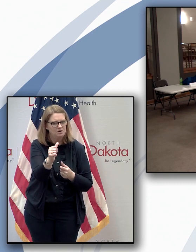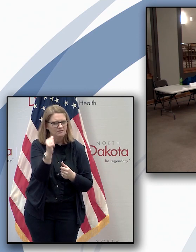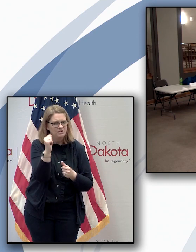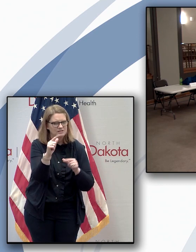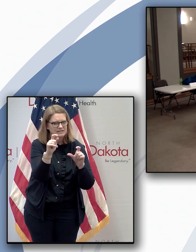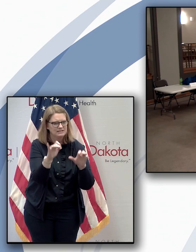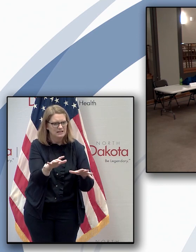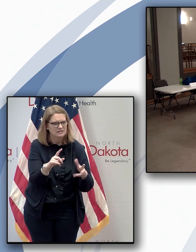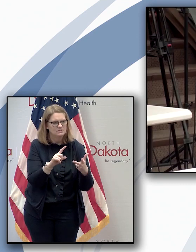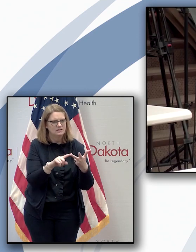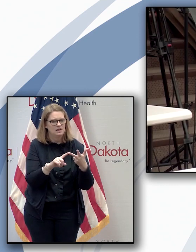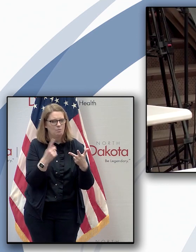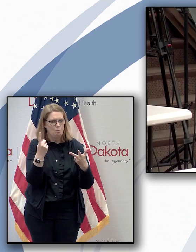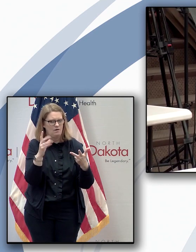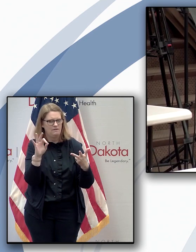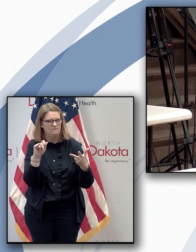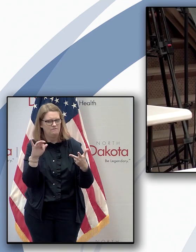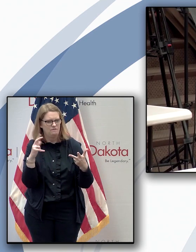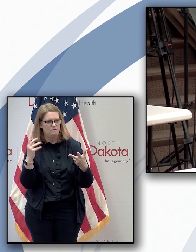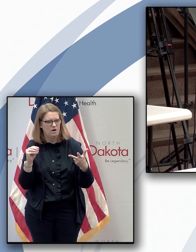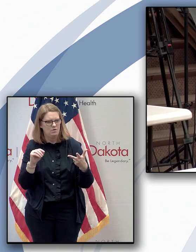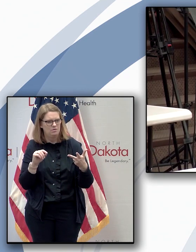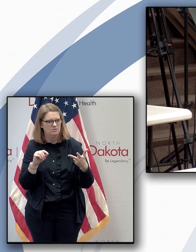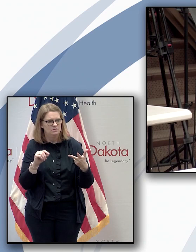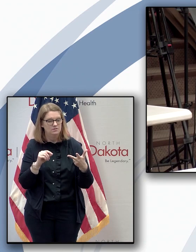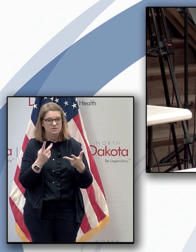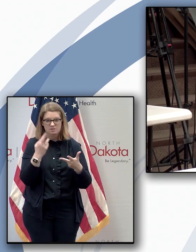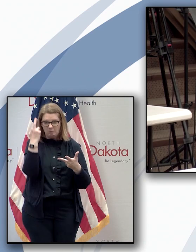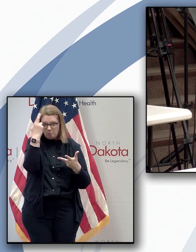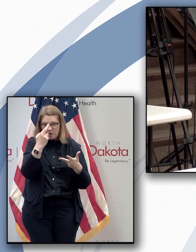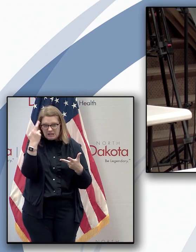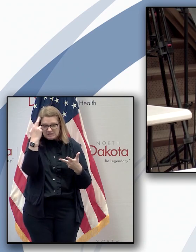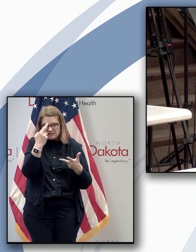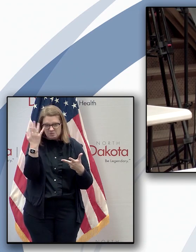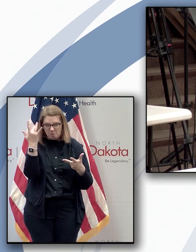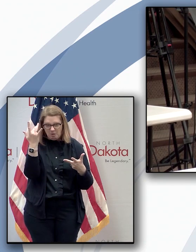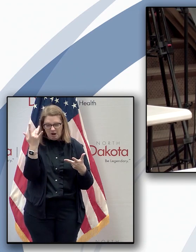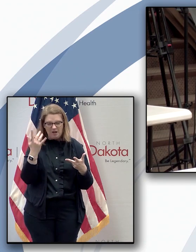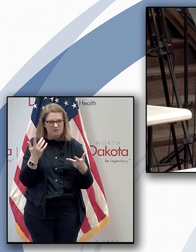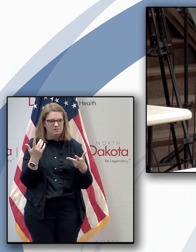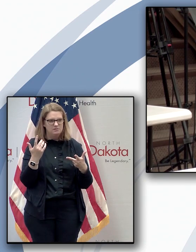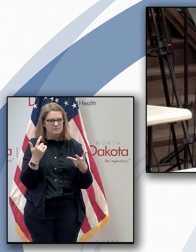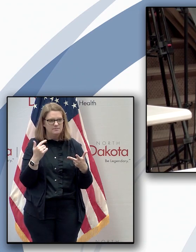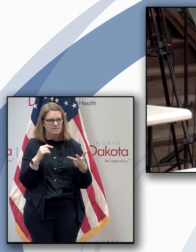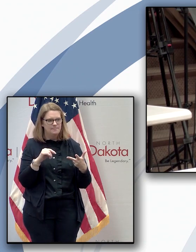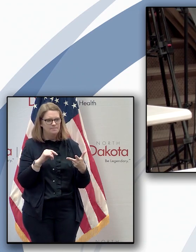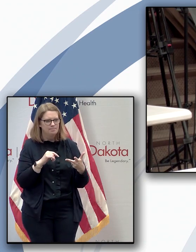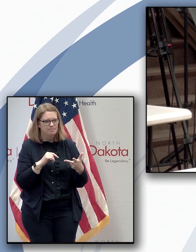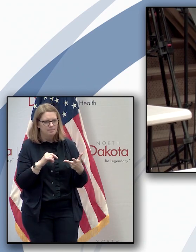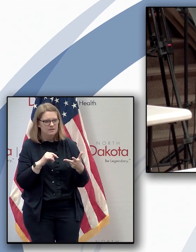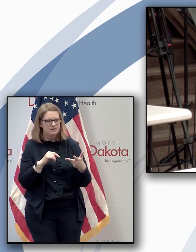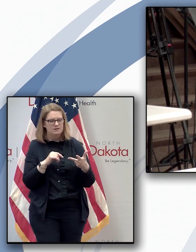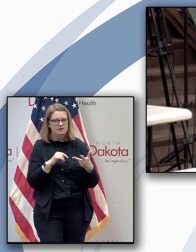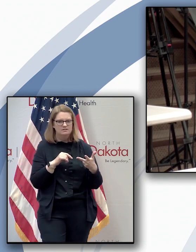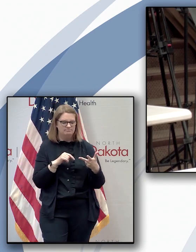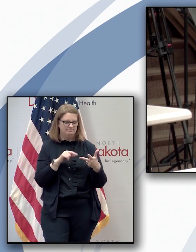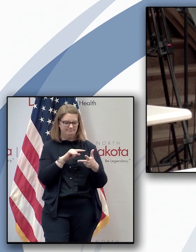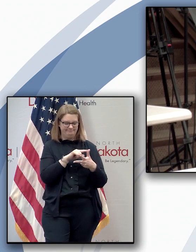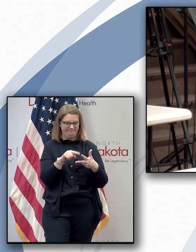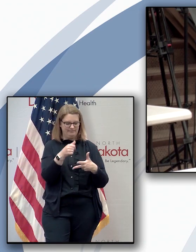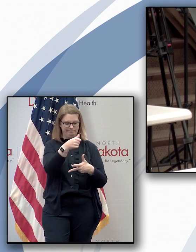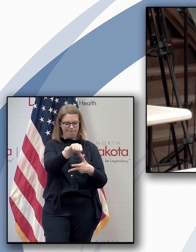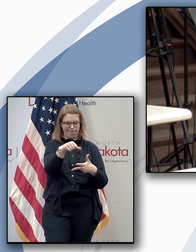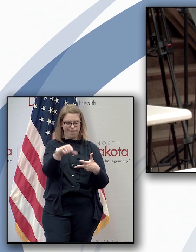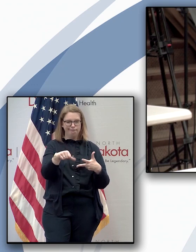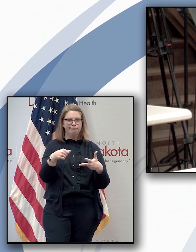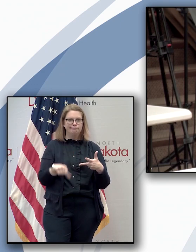Dave? And then Jeremy. Did I miss you, Jeremy? No? Okay, all right. We're coming back to you after this, then online. Governor, with 2 facilities